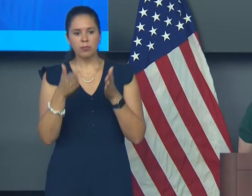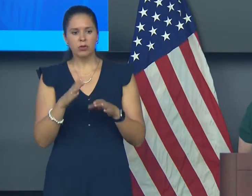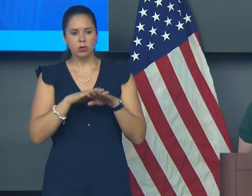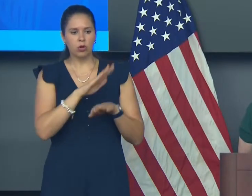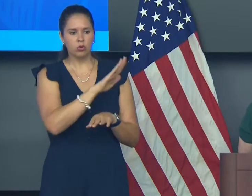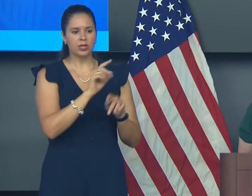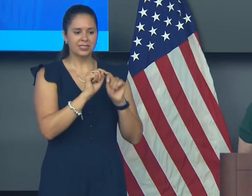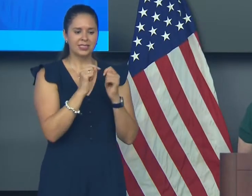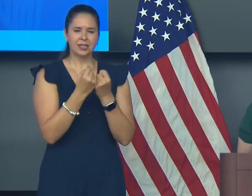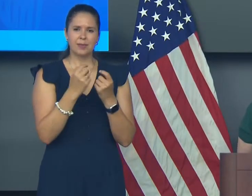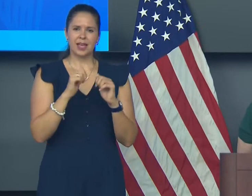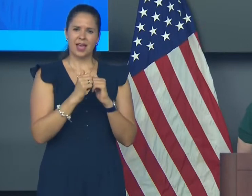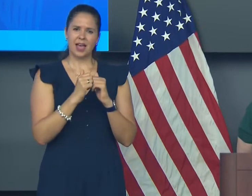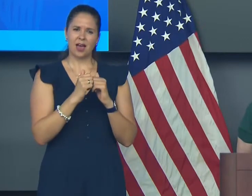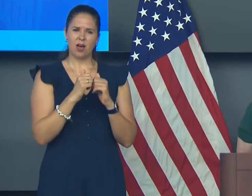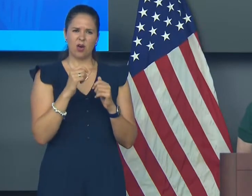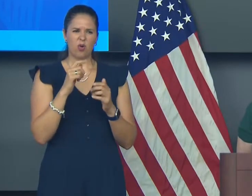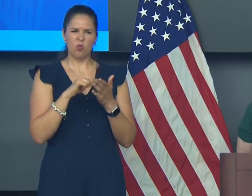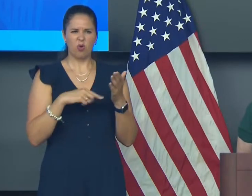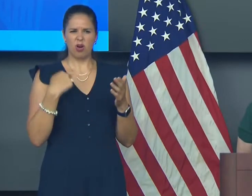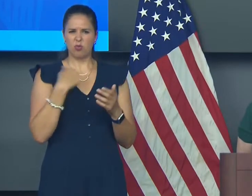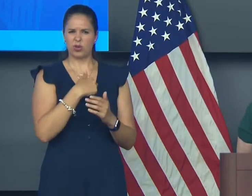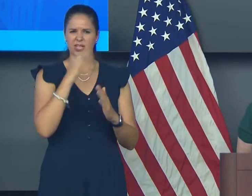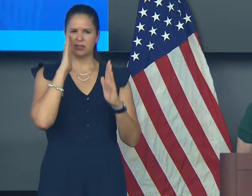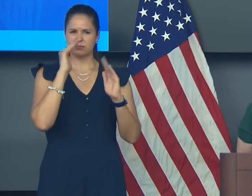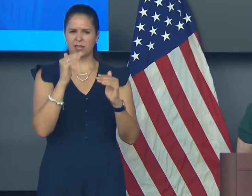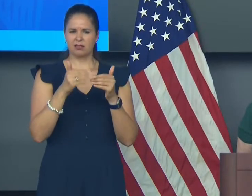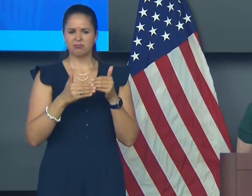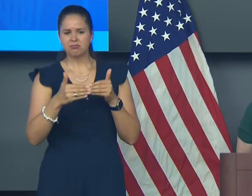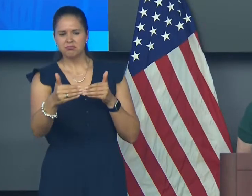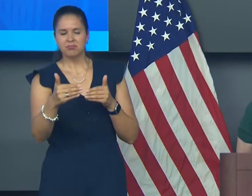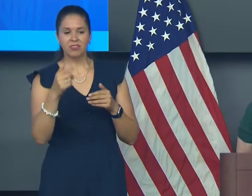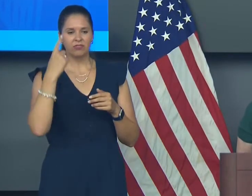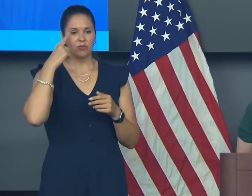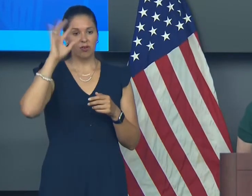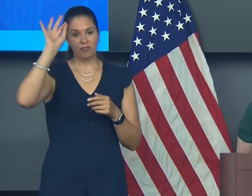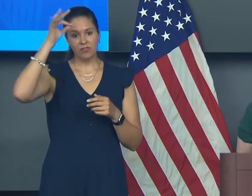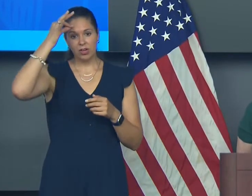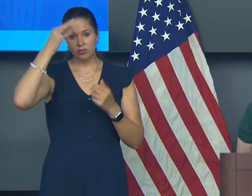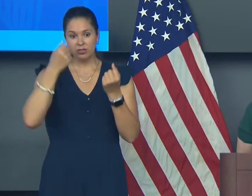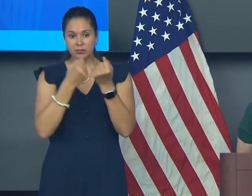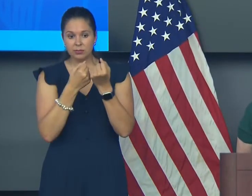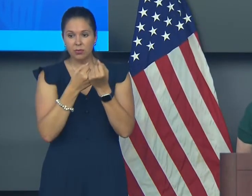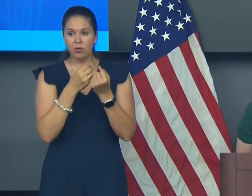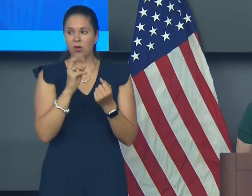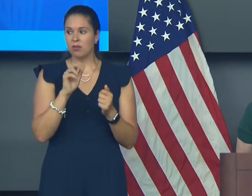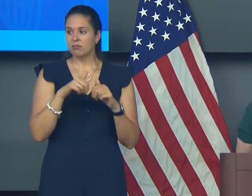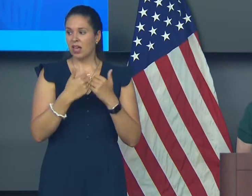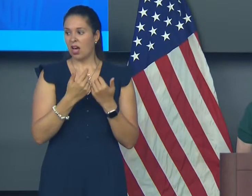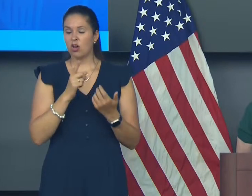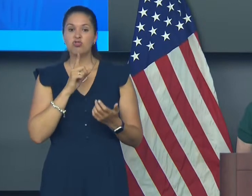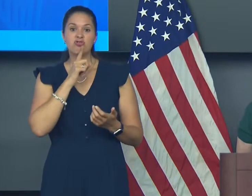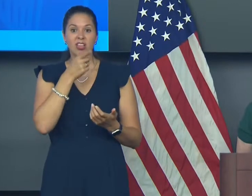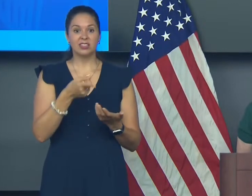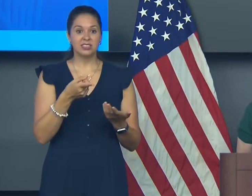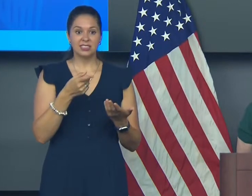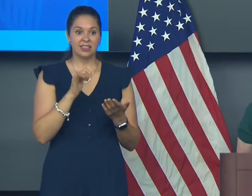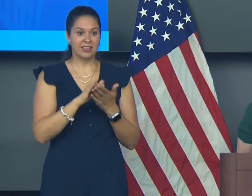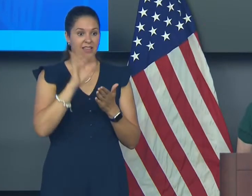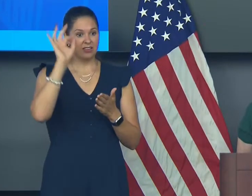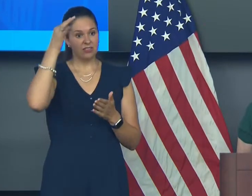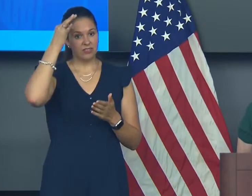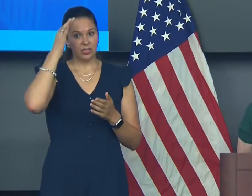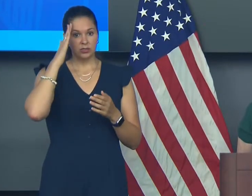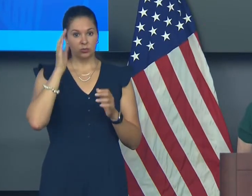wondering what we can expect going forward as far as federal support, or, I mean, even how realistic it is that the feds will be